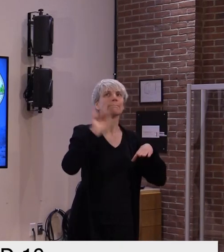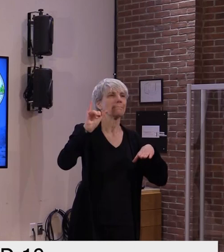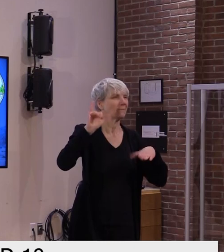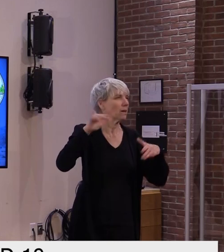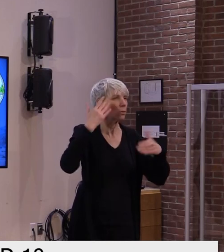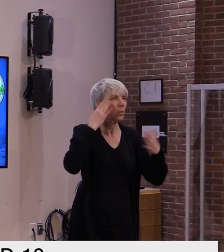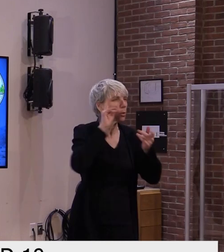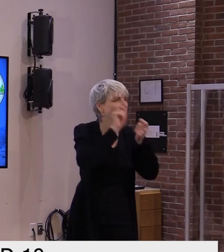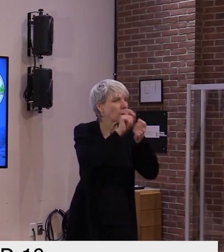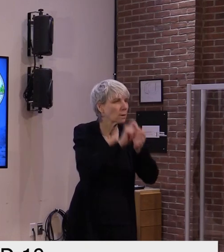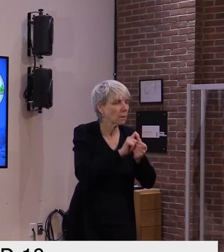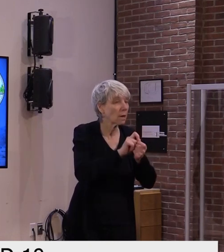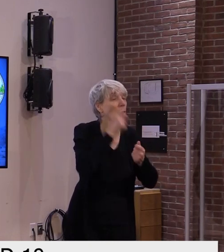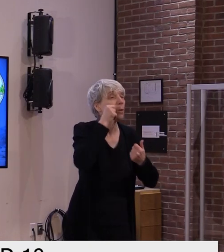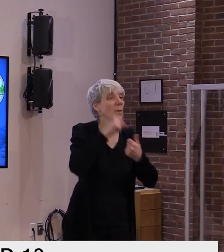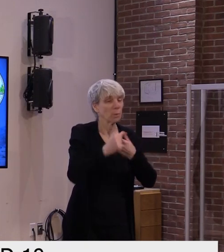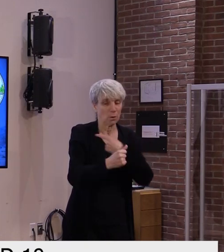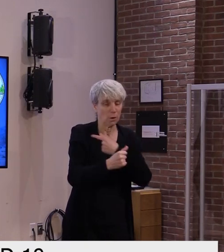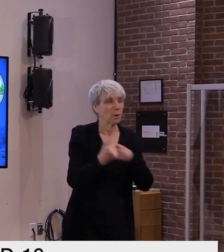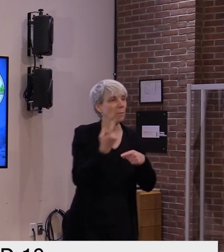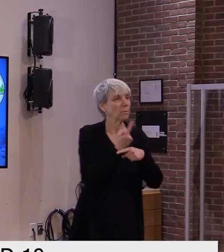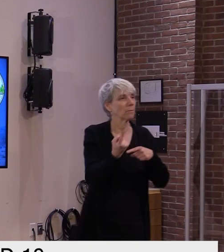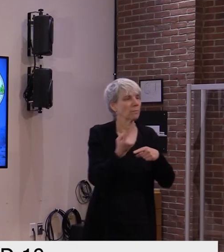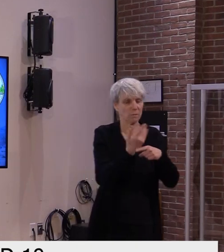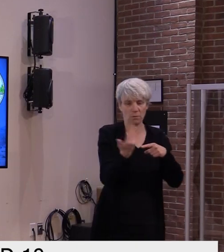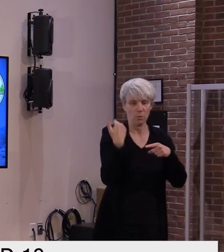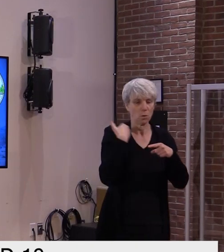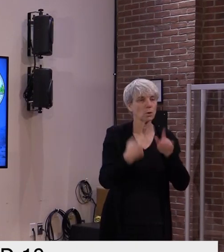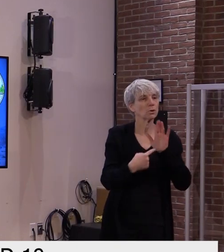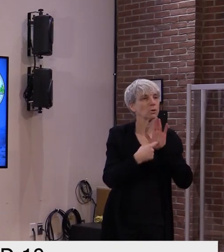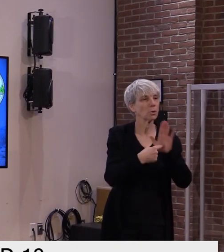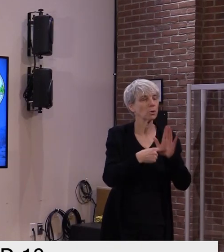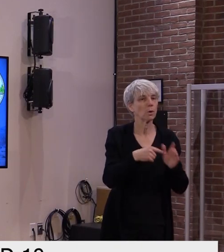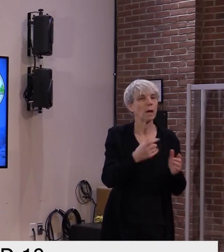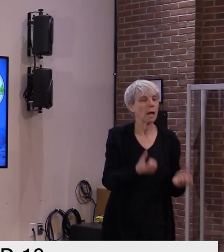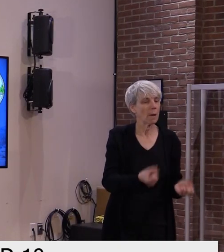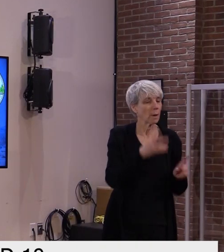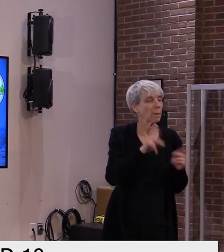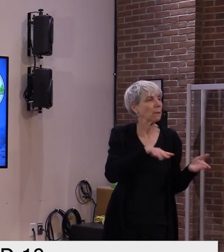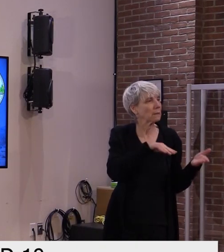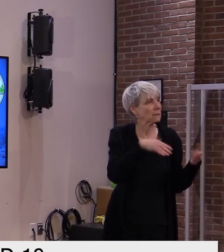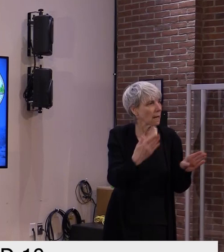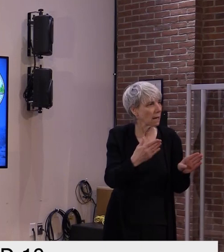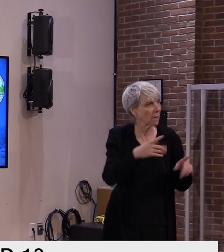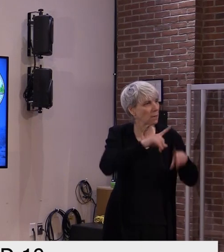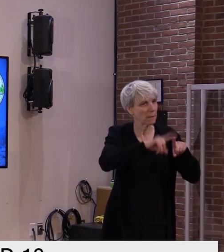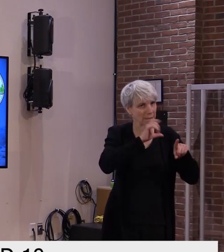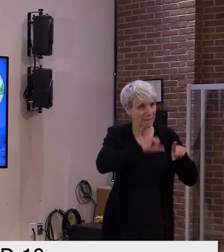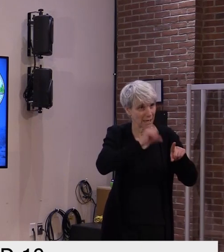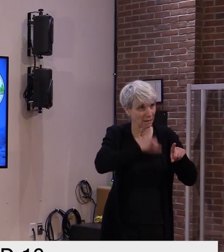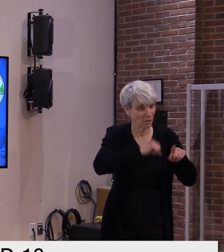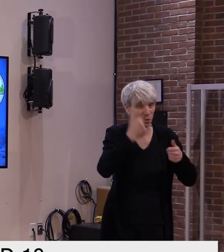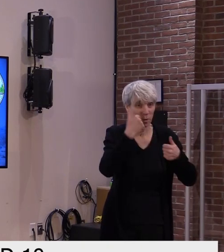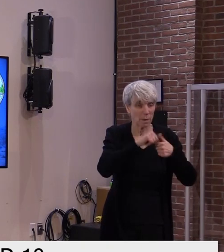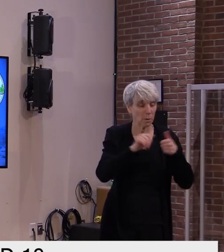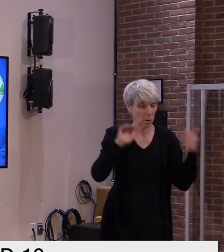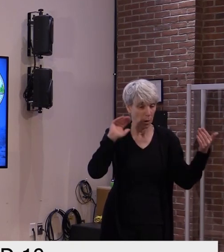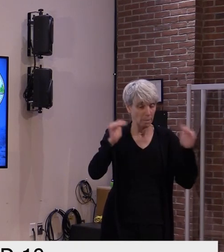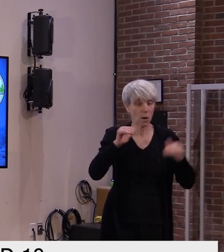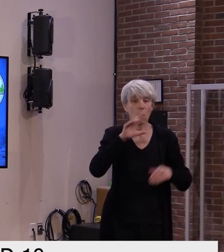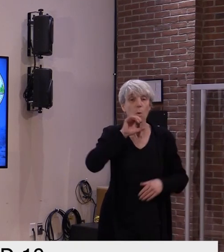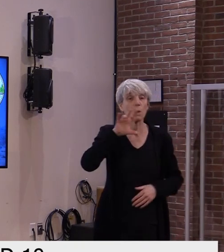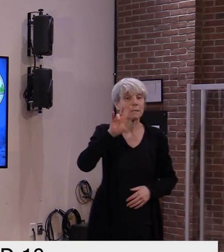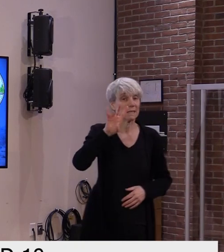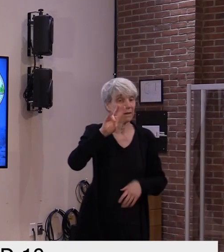fatality rate by age, and it's still true that if you're over 75, your case fatality rate is